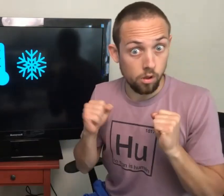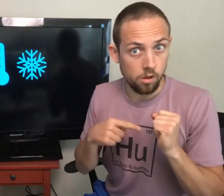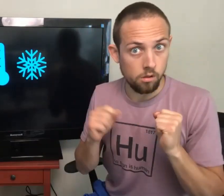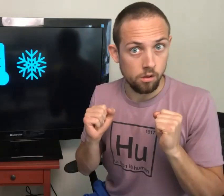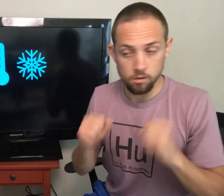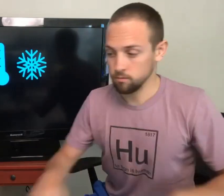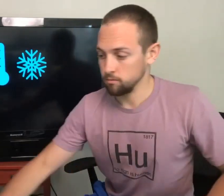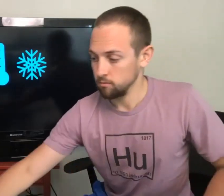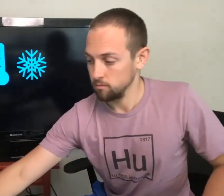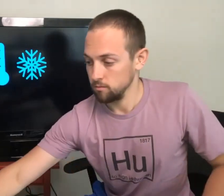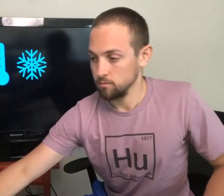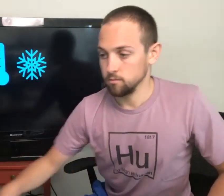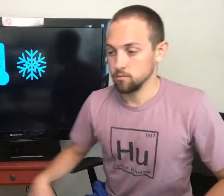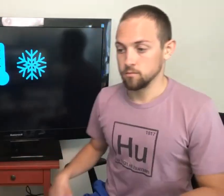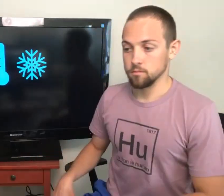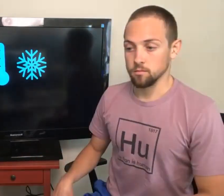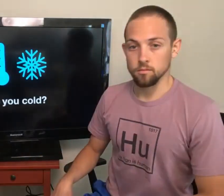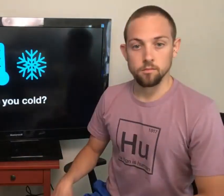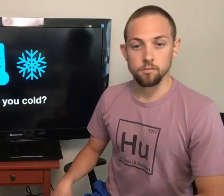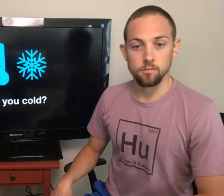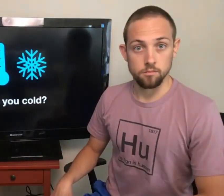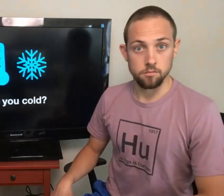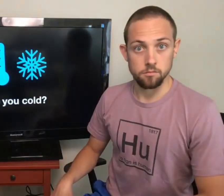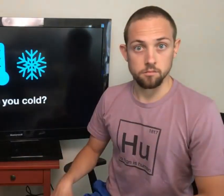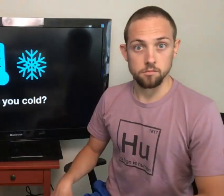Again, are you cold? Eyebrows up, head tilt.